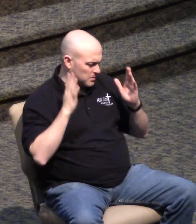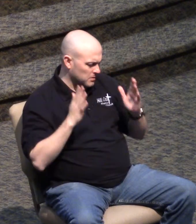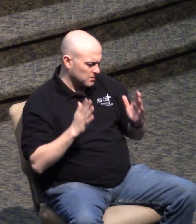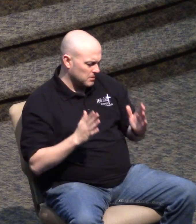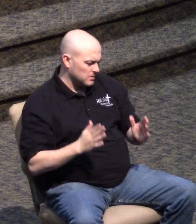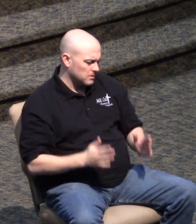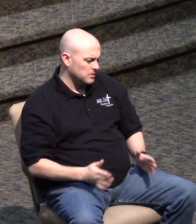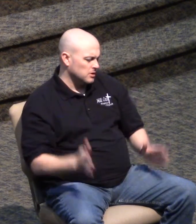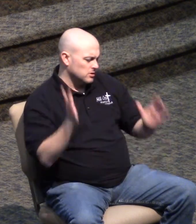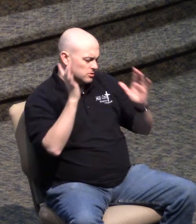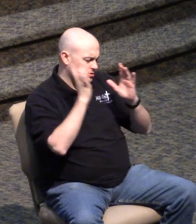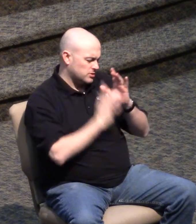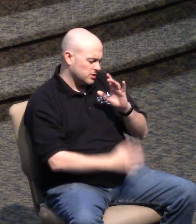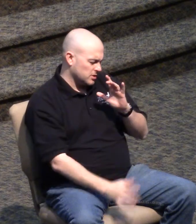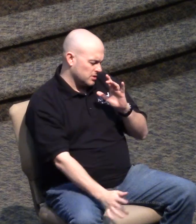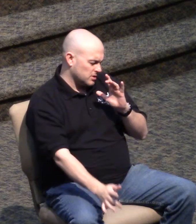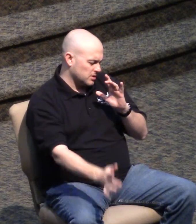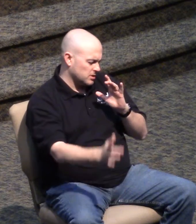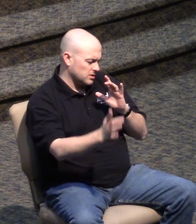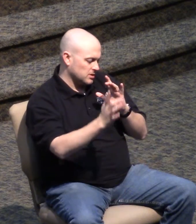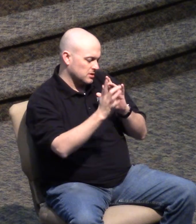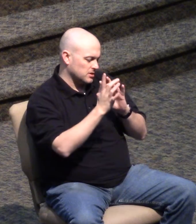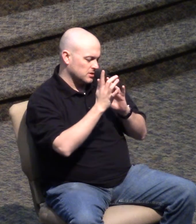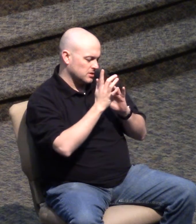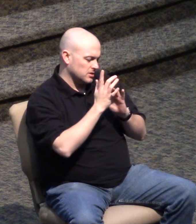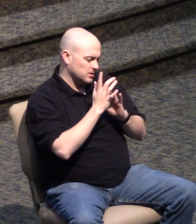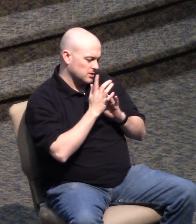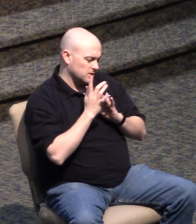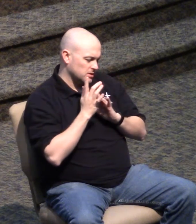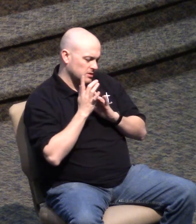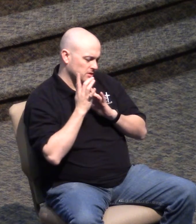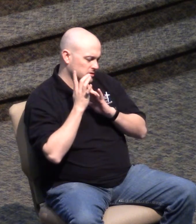Savior, Jesus.